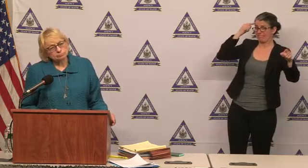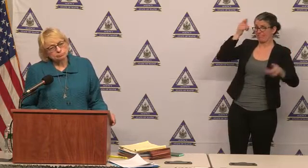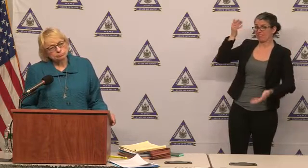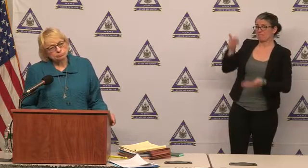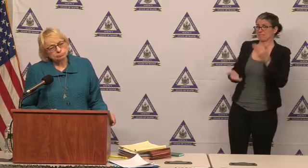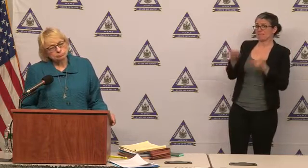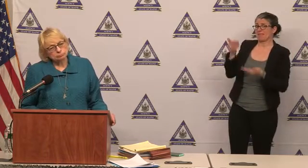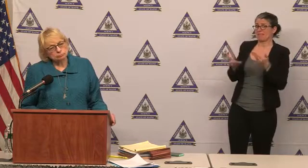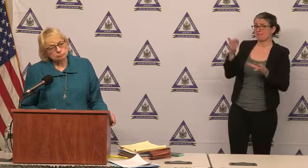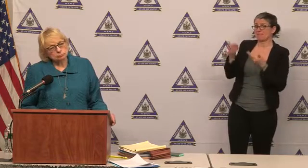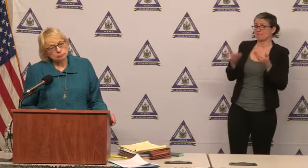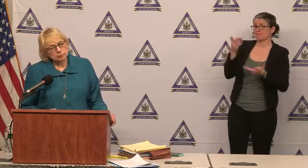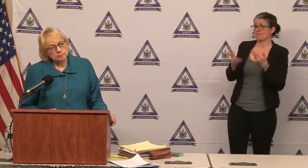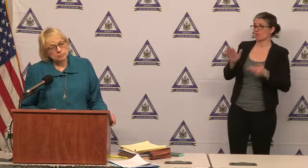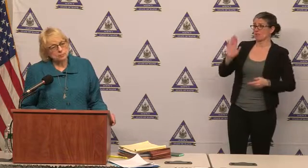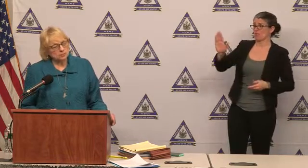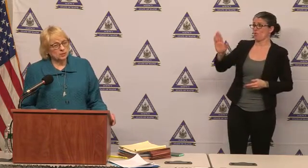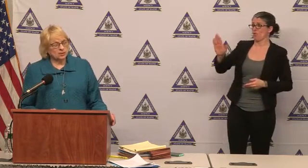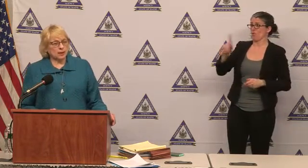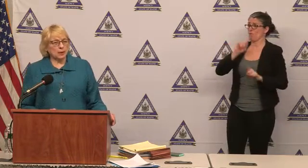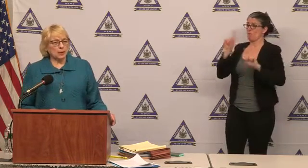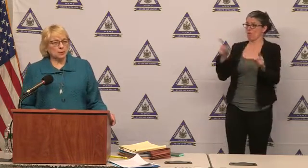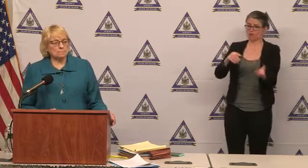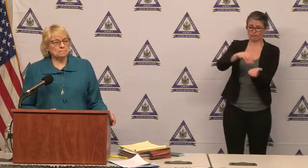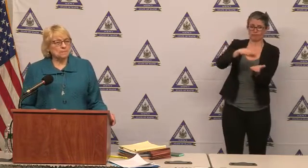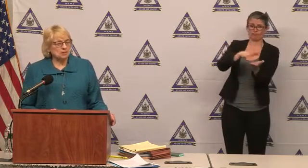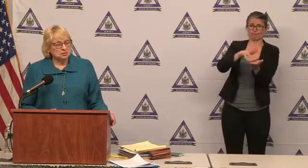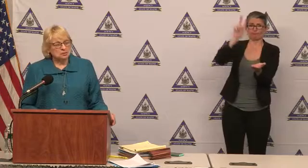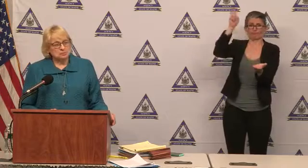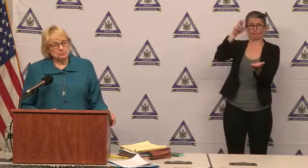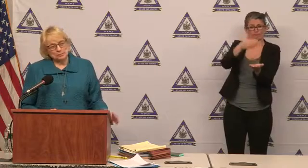says something like we can open up the economy by mid-April, do we do that in